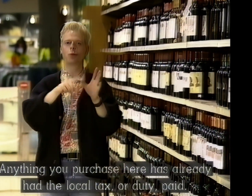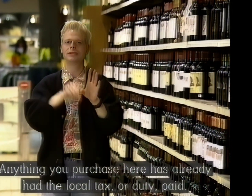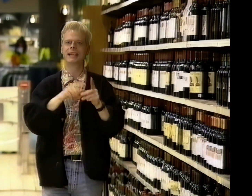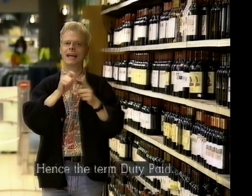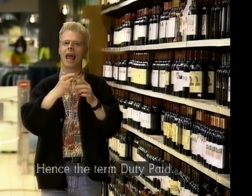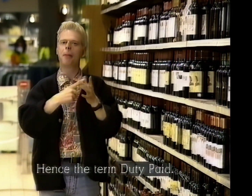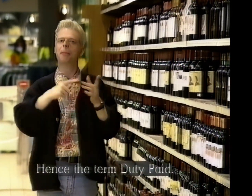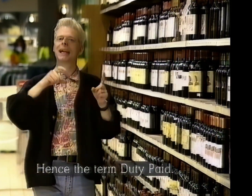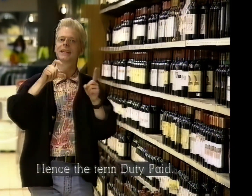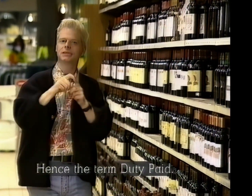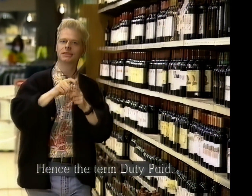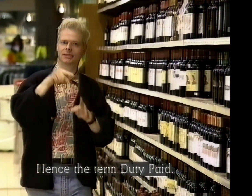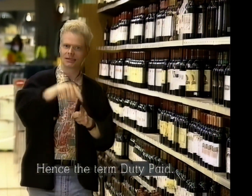the term duty paid.